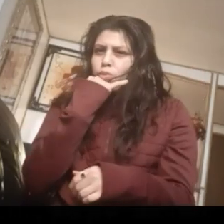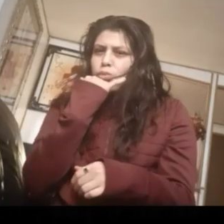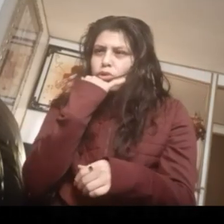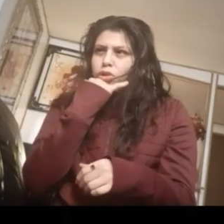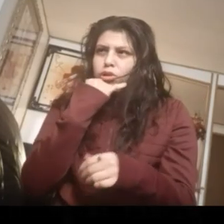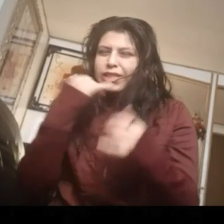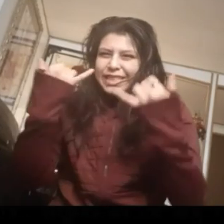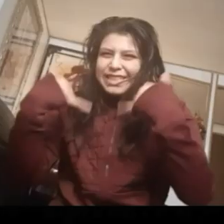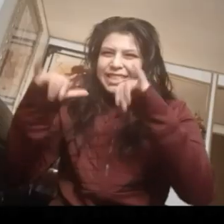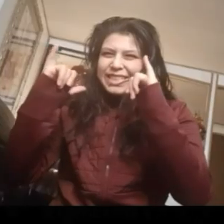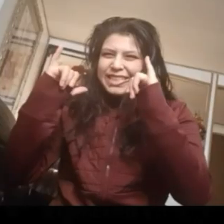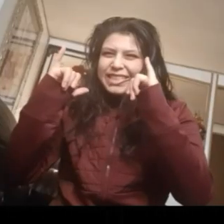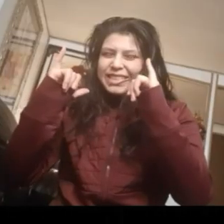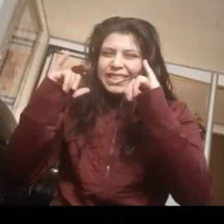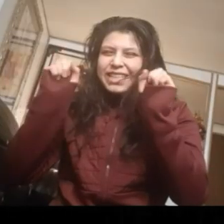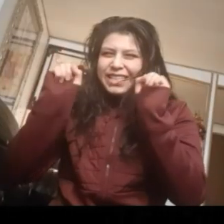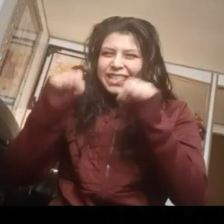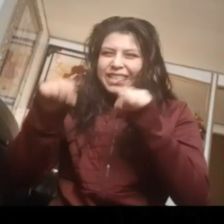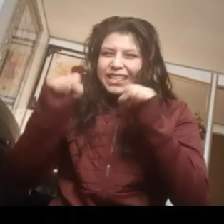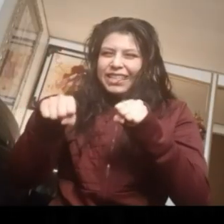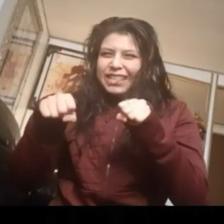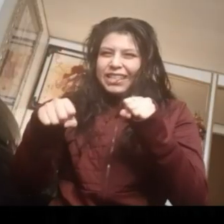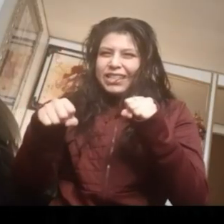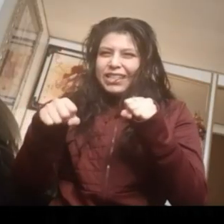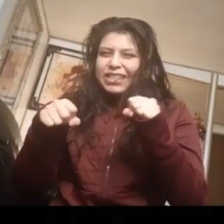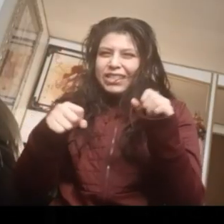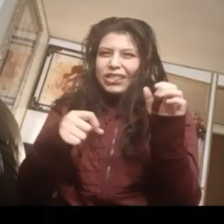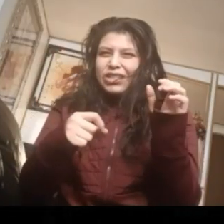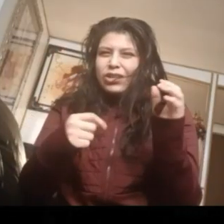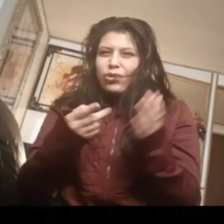That doesn't mean it takes away from